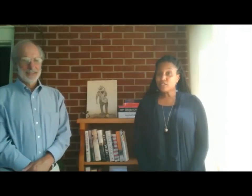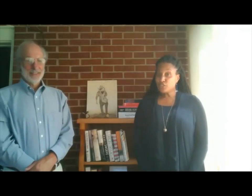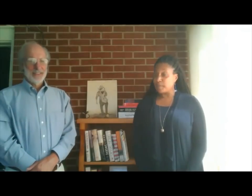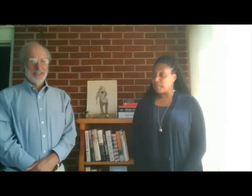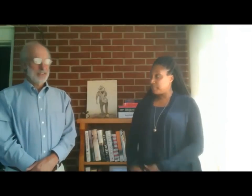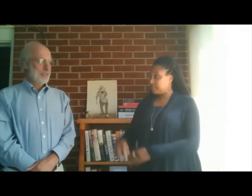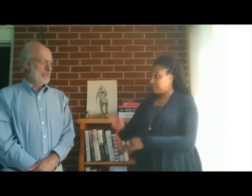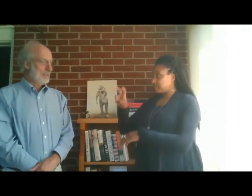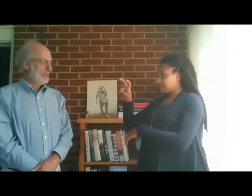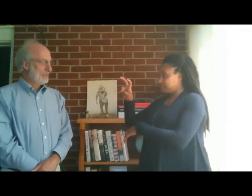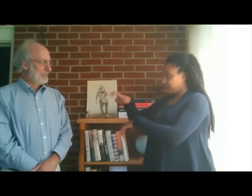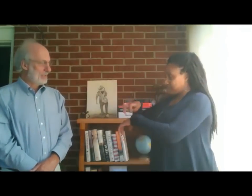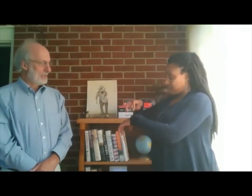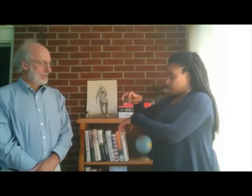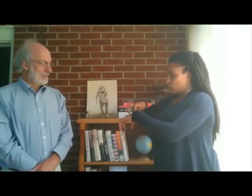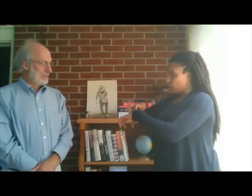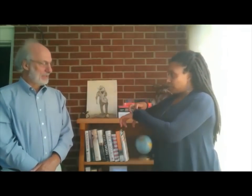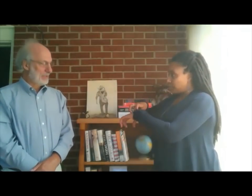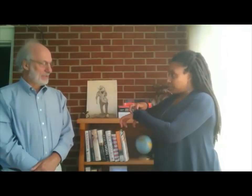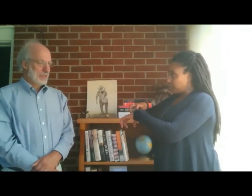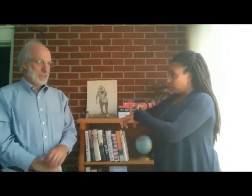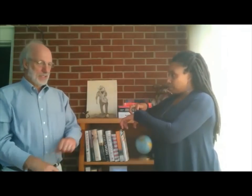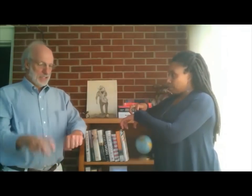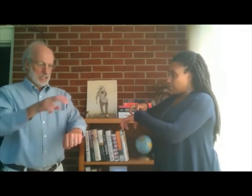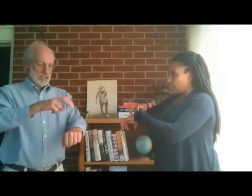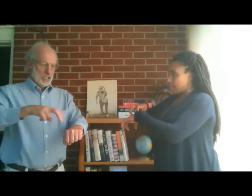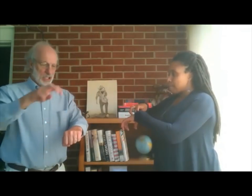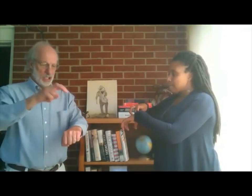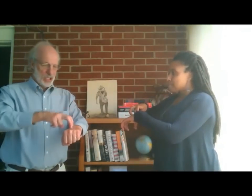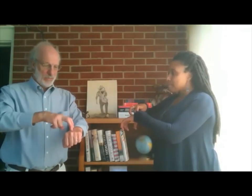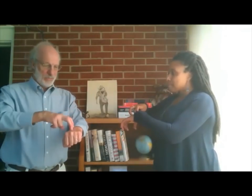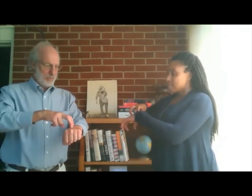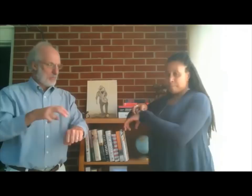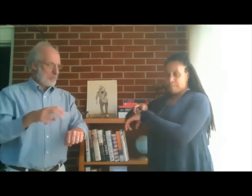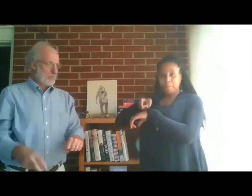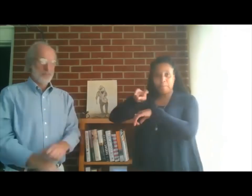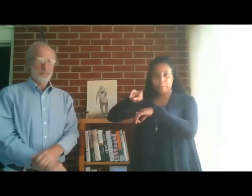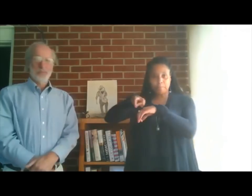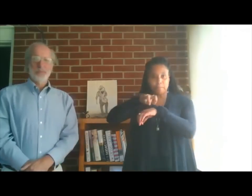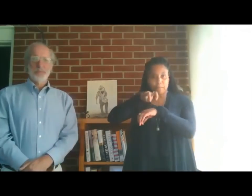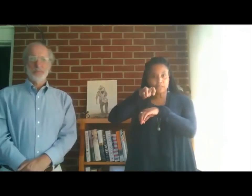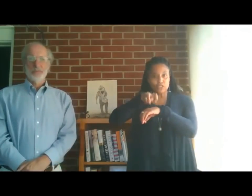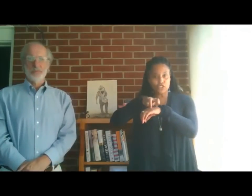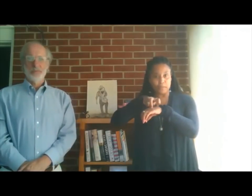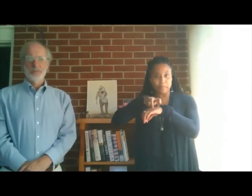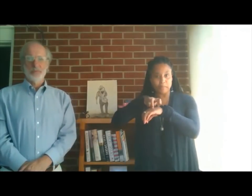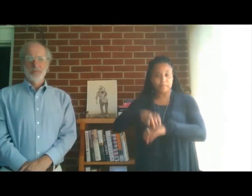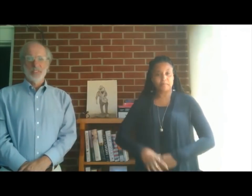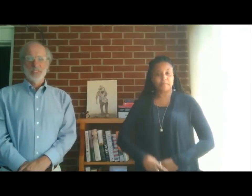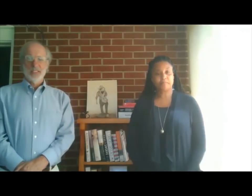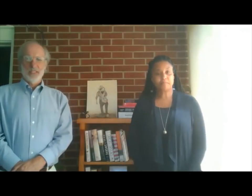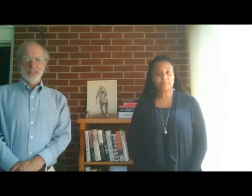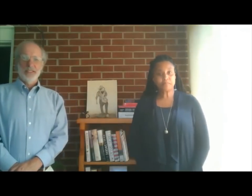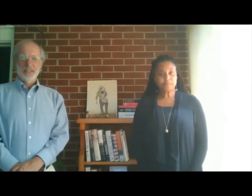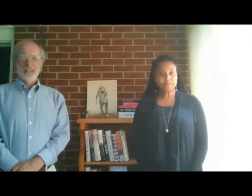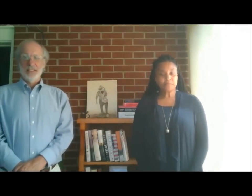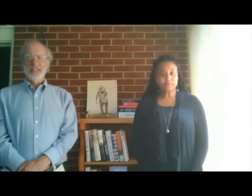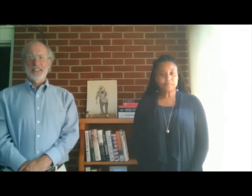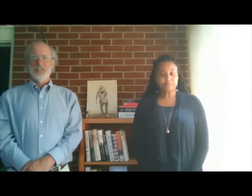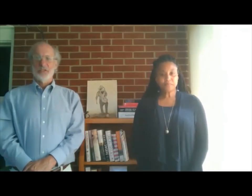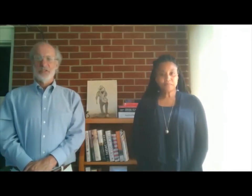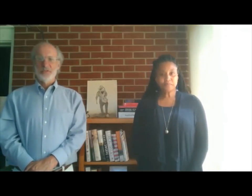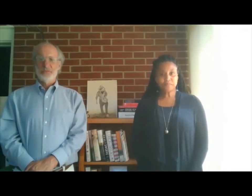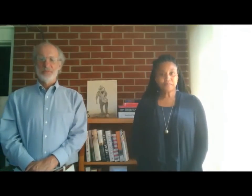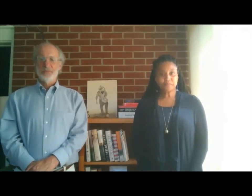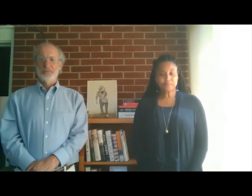Next is chip. Chip. Chip. Chip.